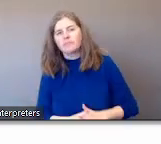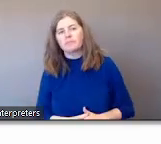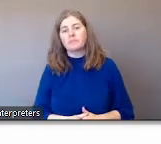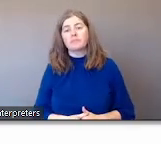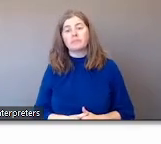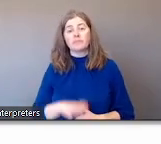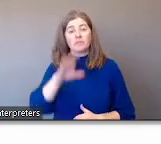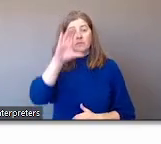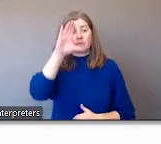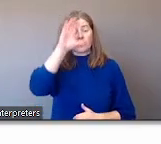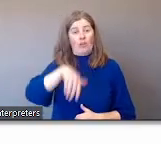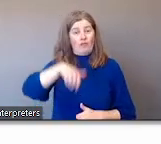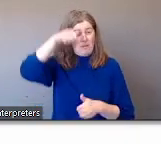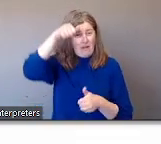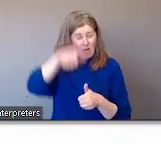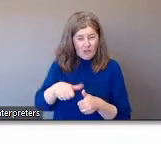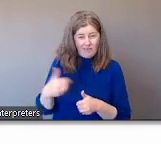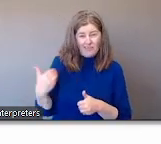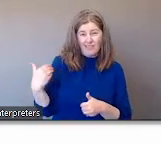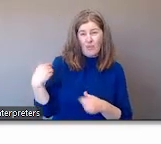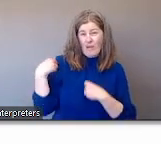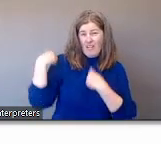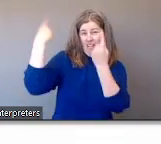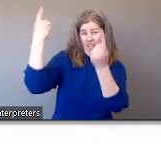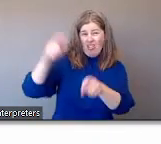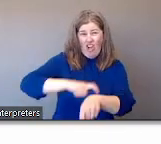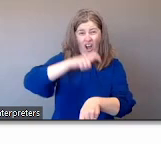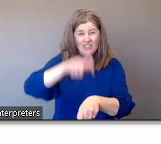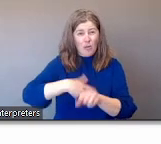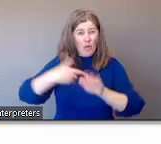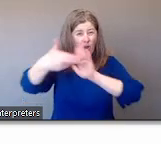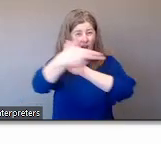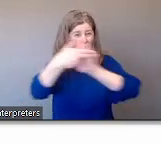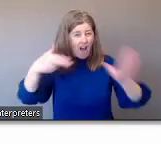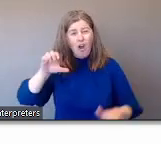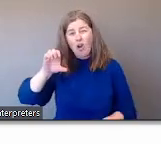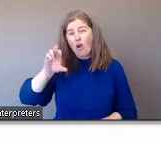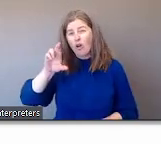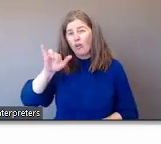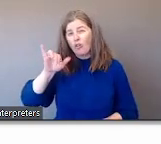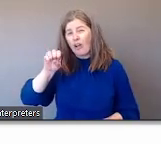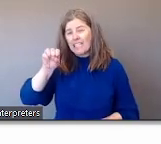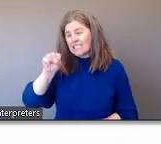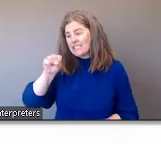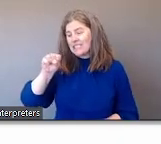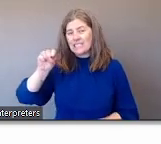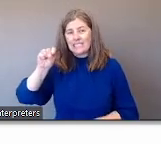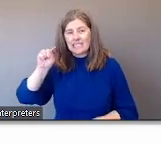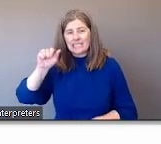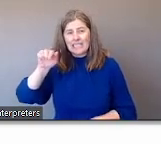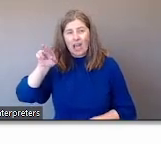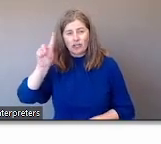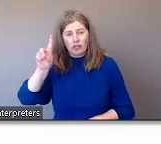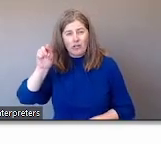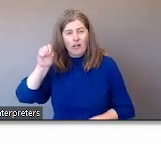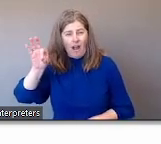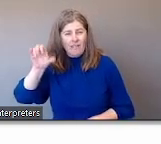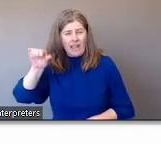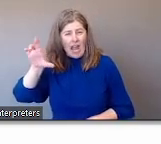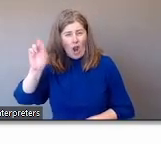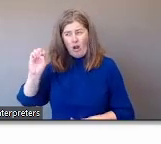in crisis standards of care for a really, really long time, when basically for a long time when we were about 15,